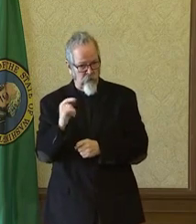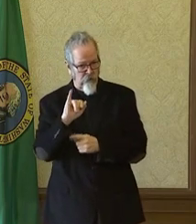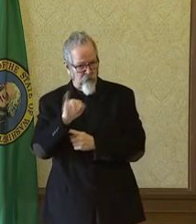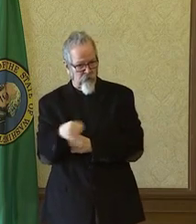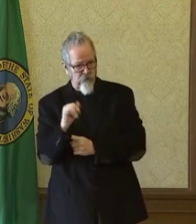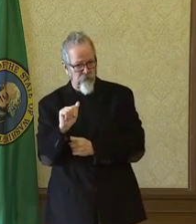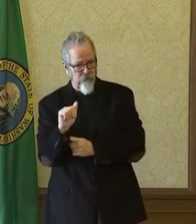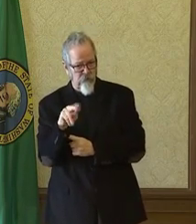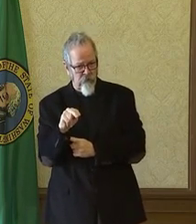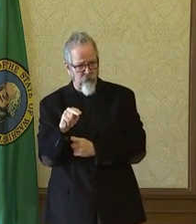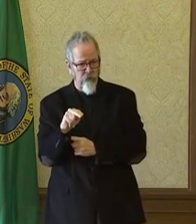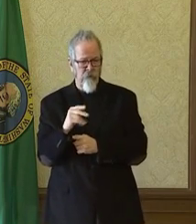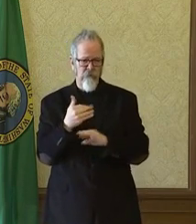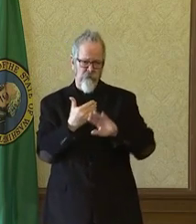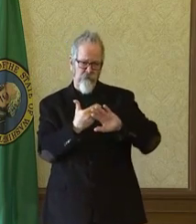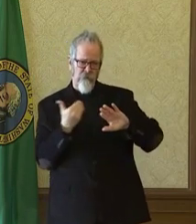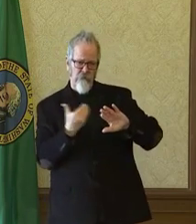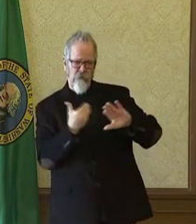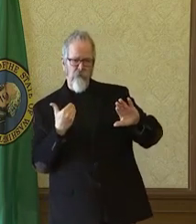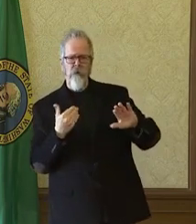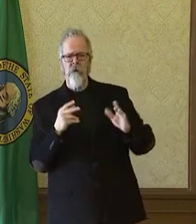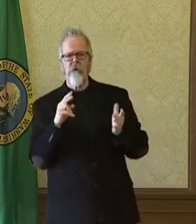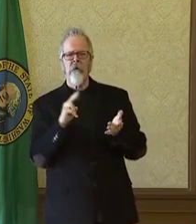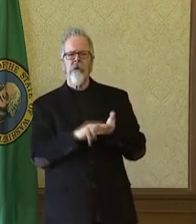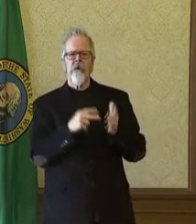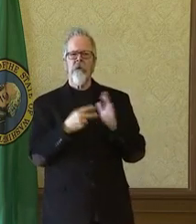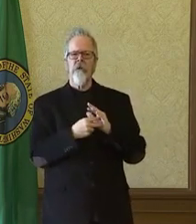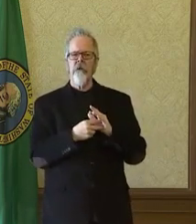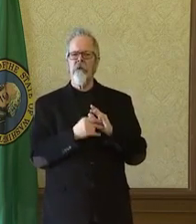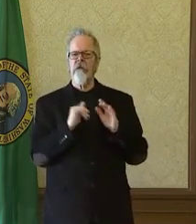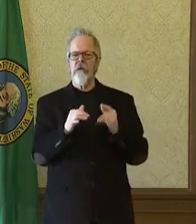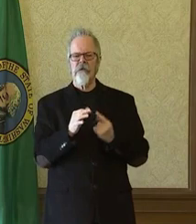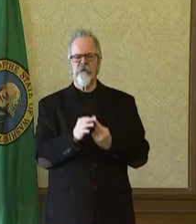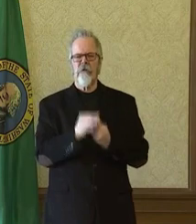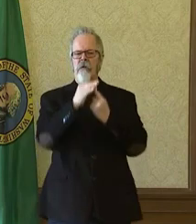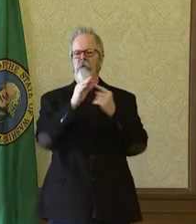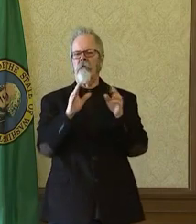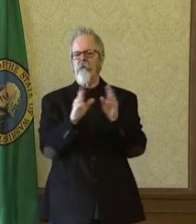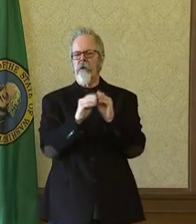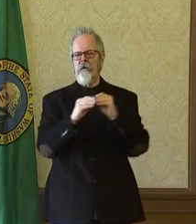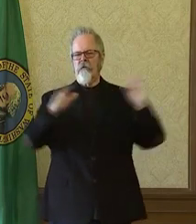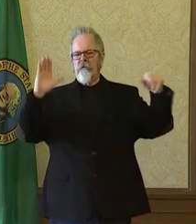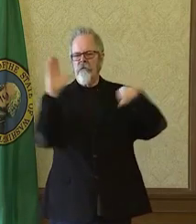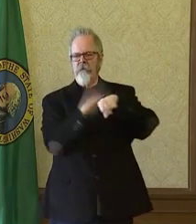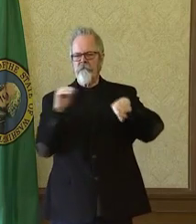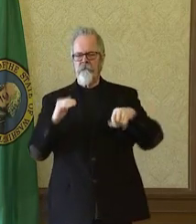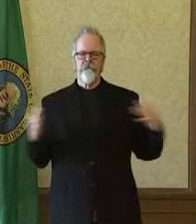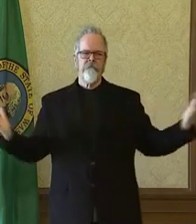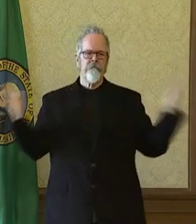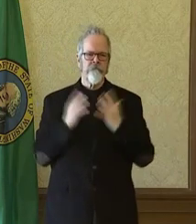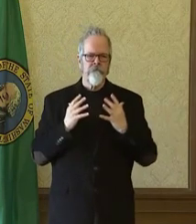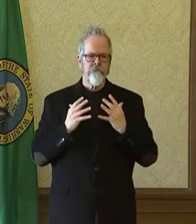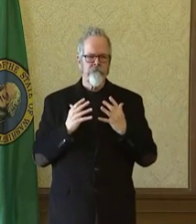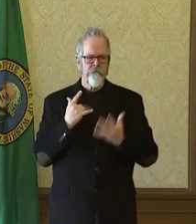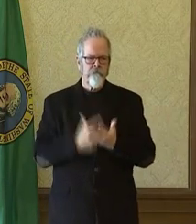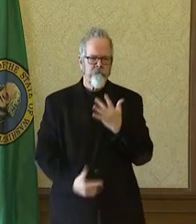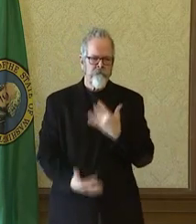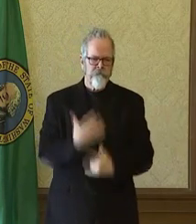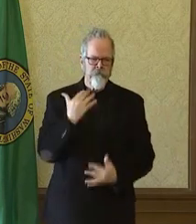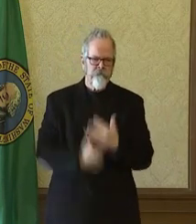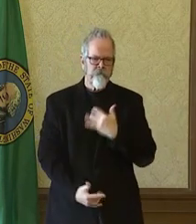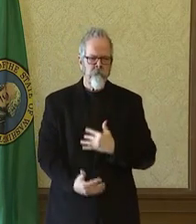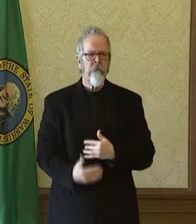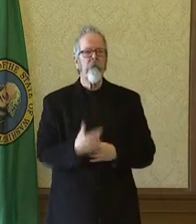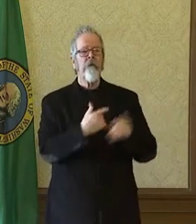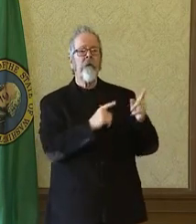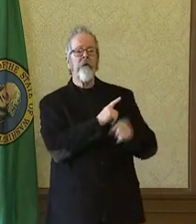is perfectly willing to get back to work as we assess these economic things. Now, what we've done today, I